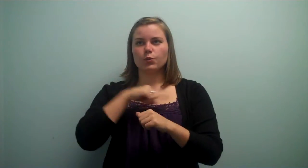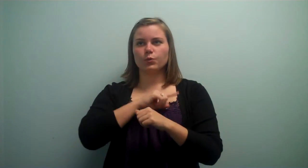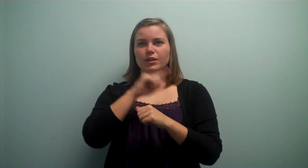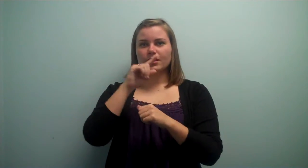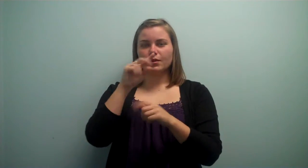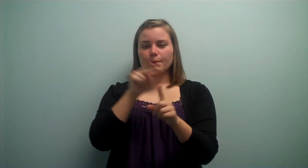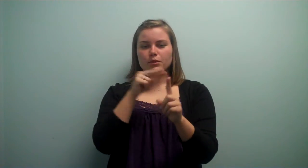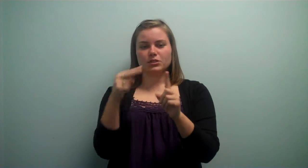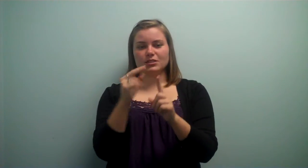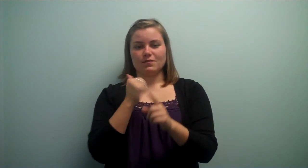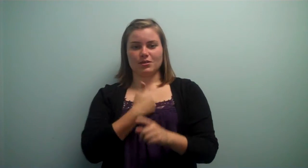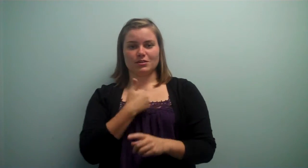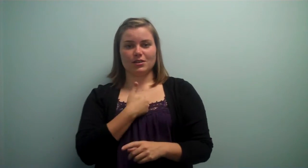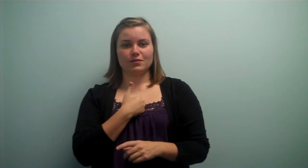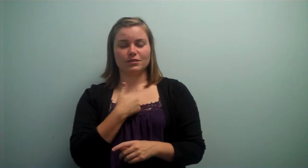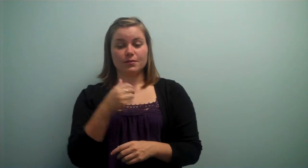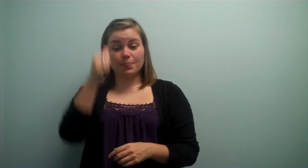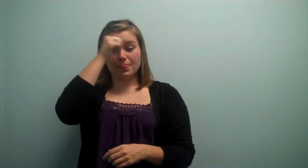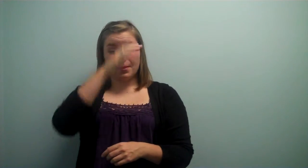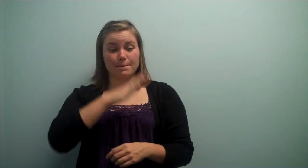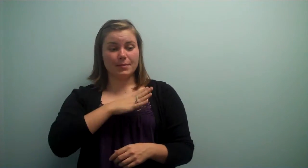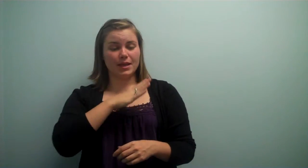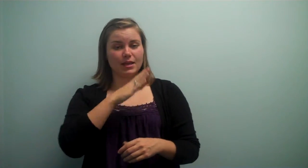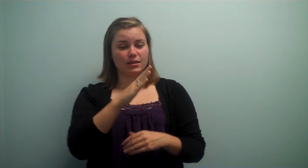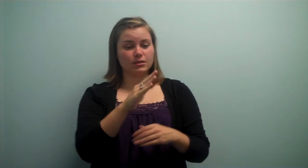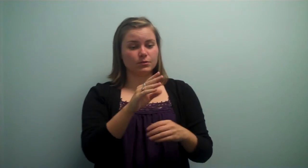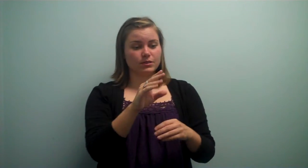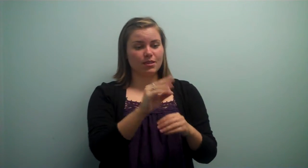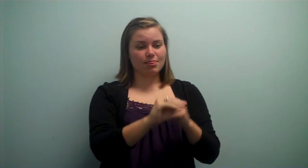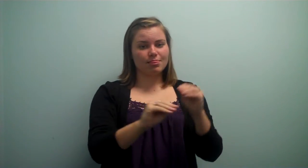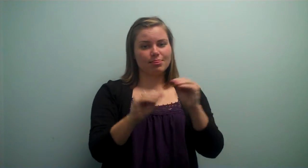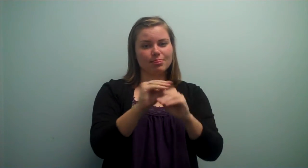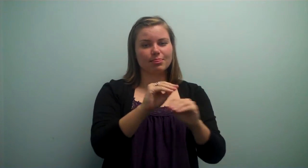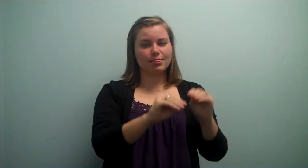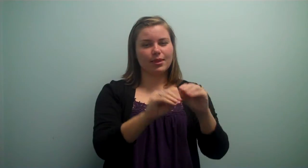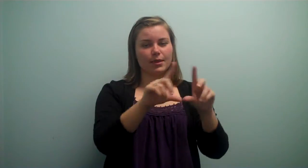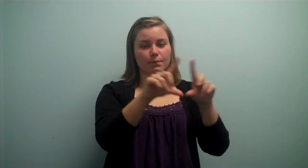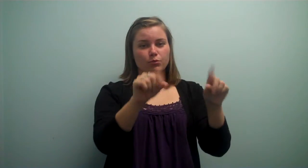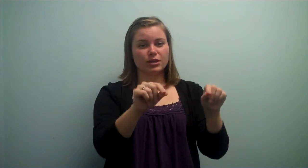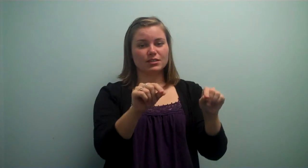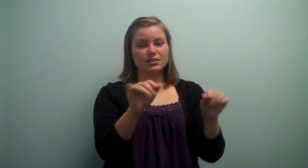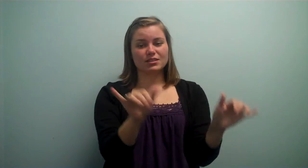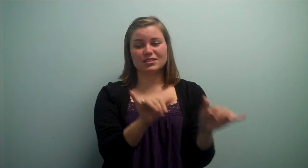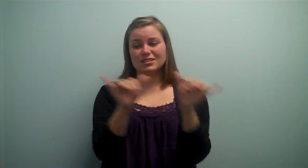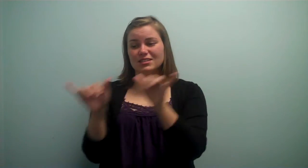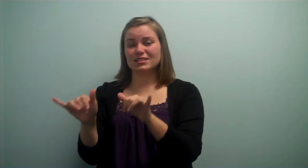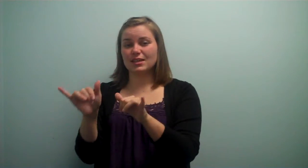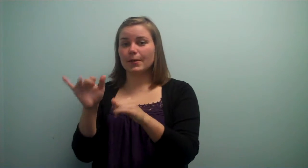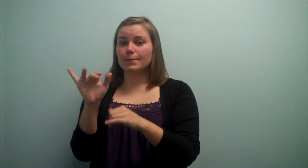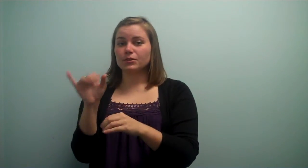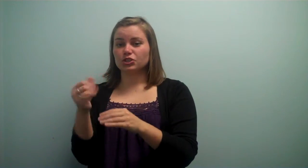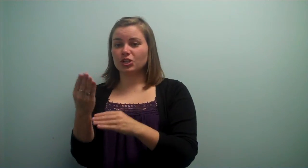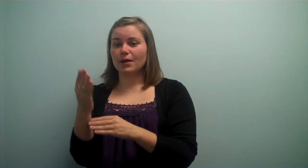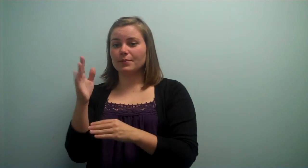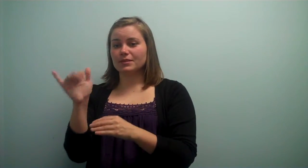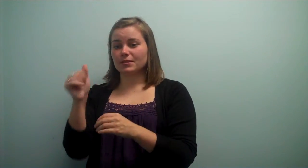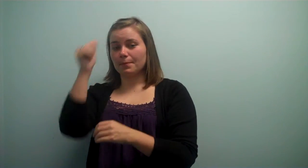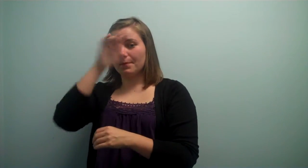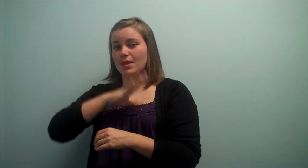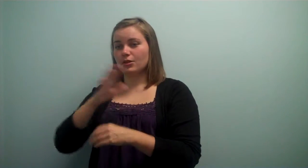You see, the man laying bricks performs the very same task as the man who is building a beautiful